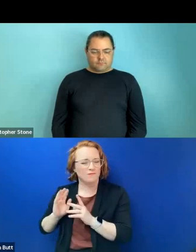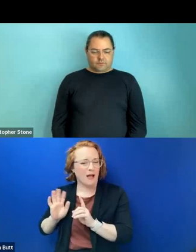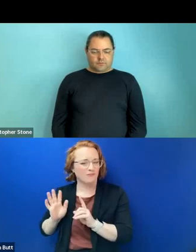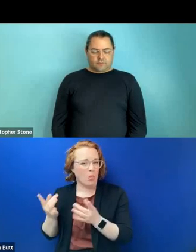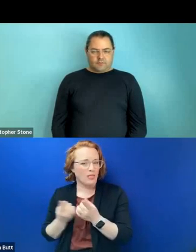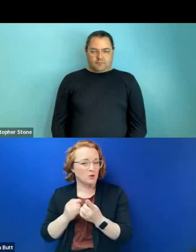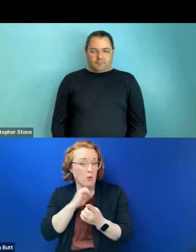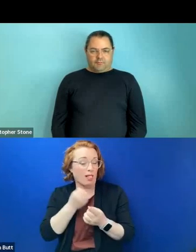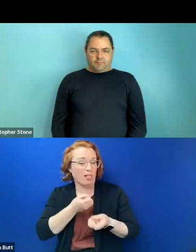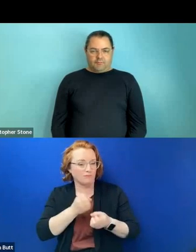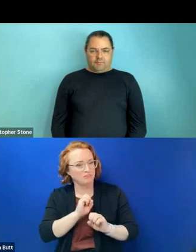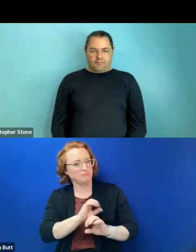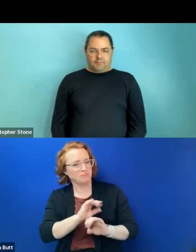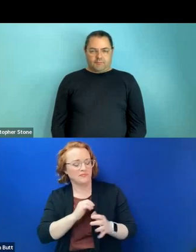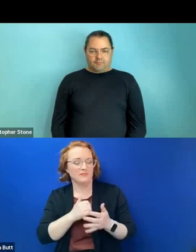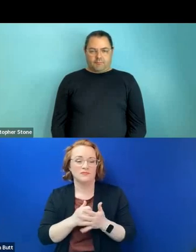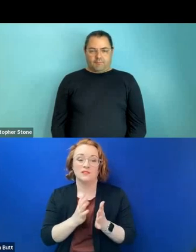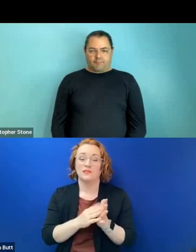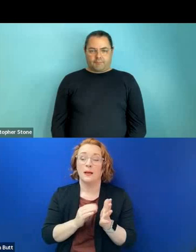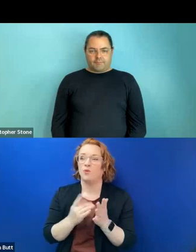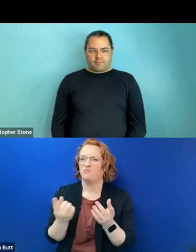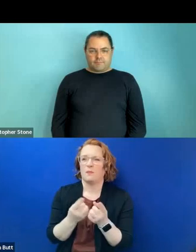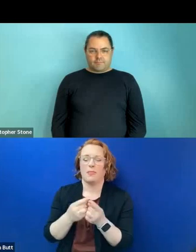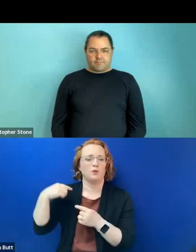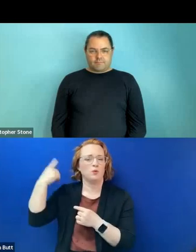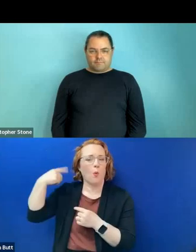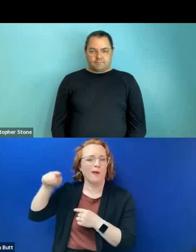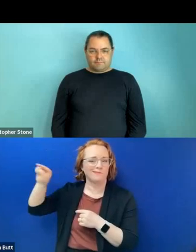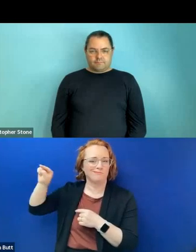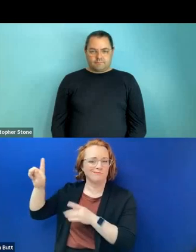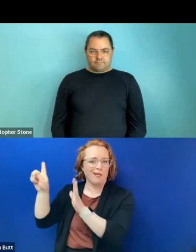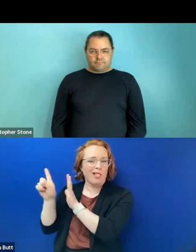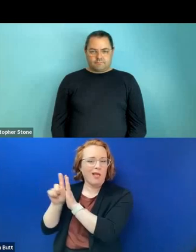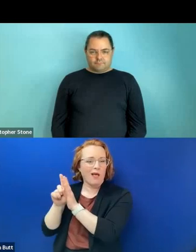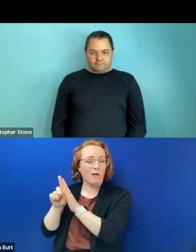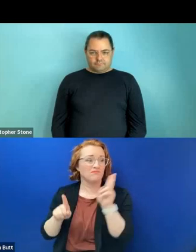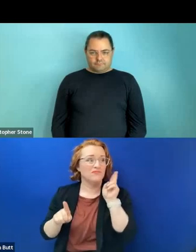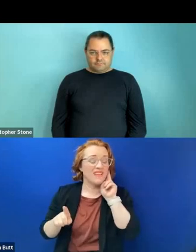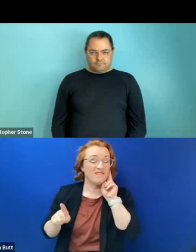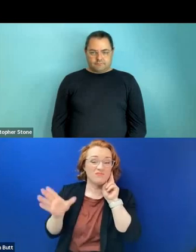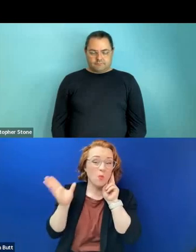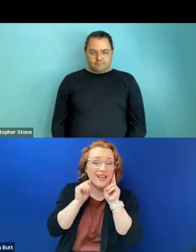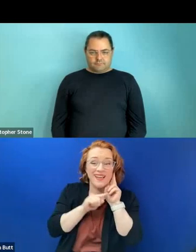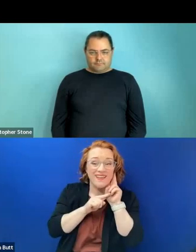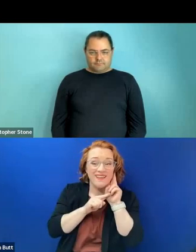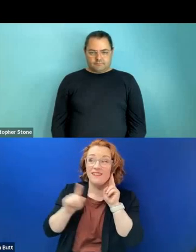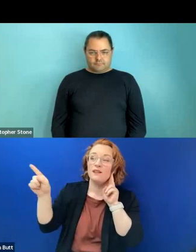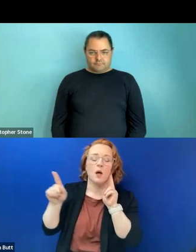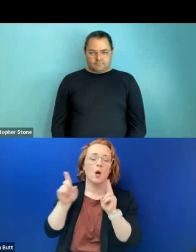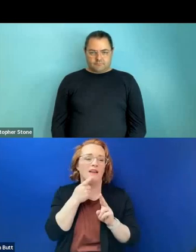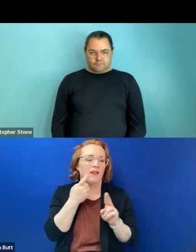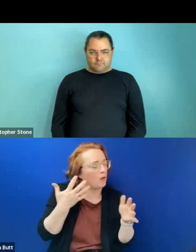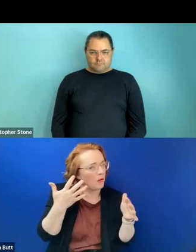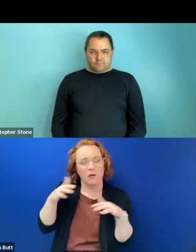interpret. So if there's an alarm going off in the next room, the deaf person doesn't hear that. So but the hearing people